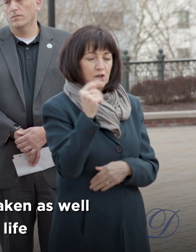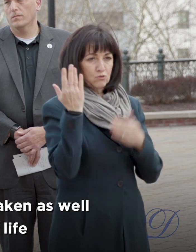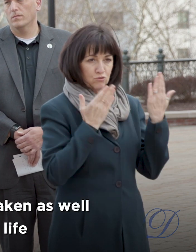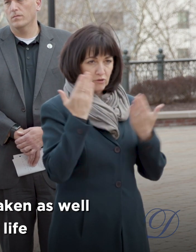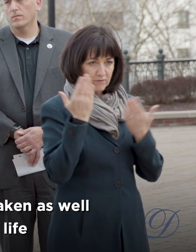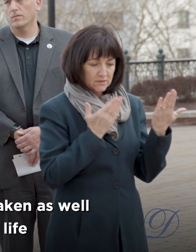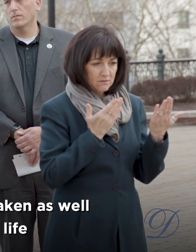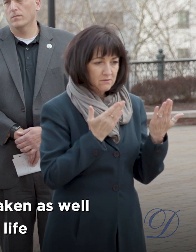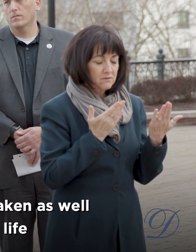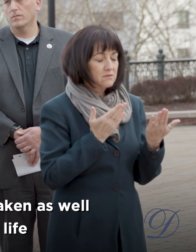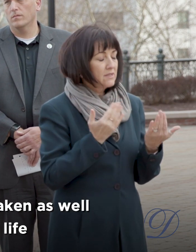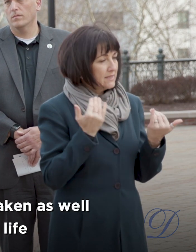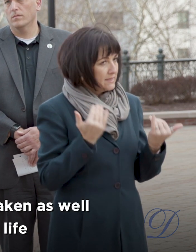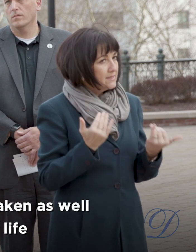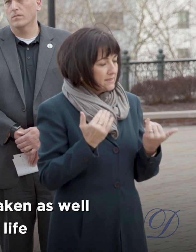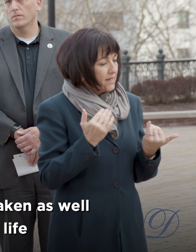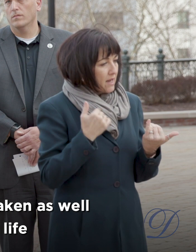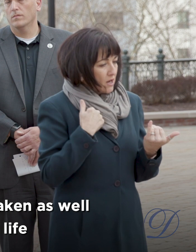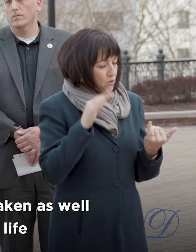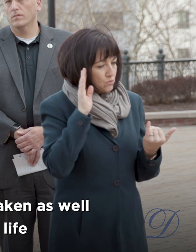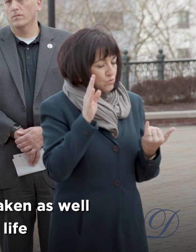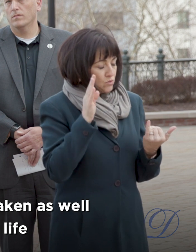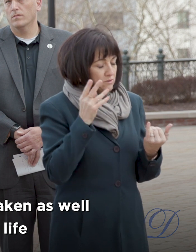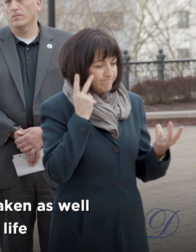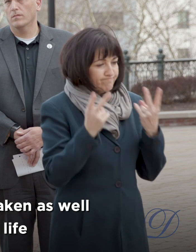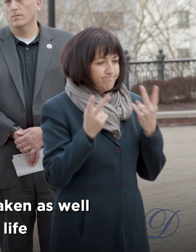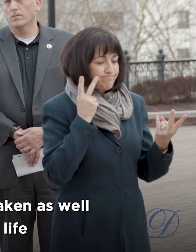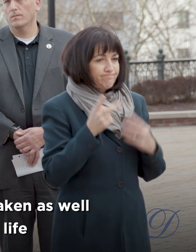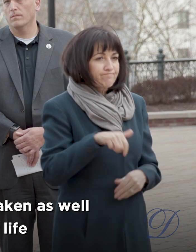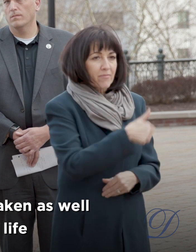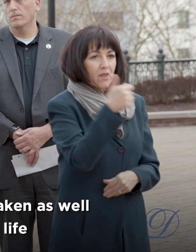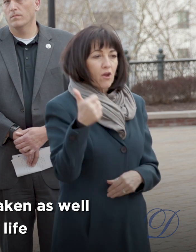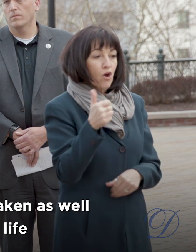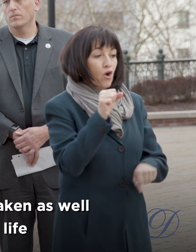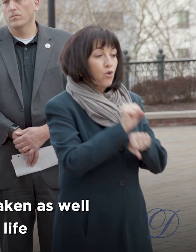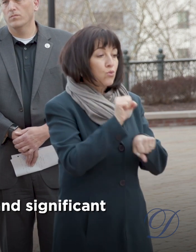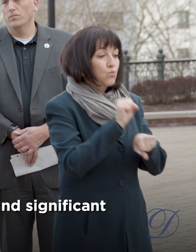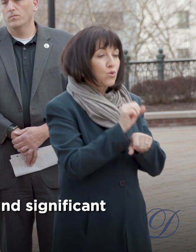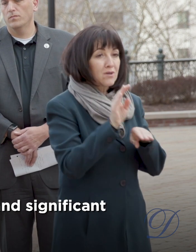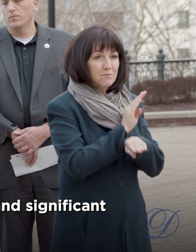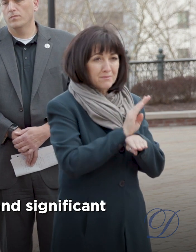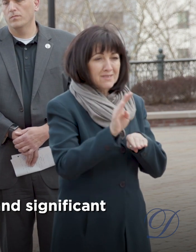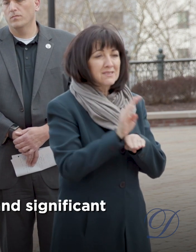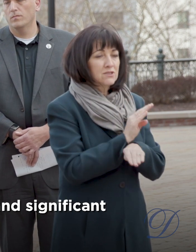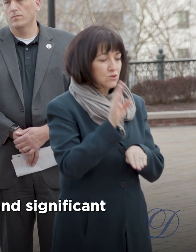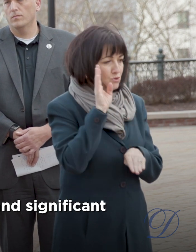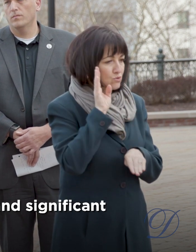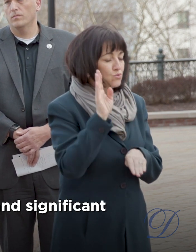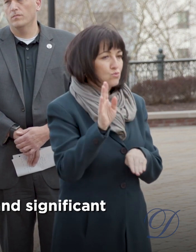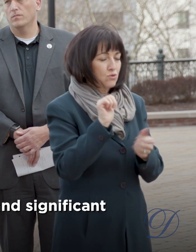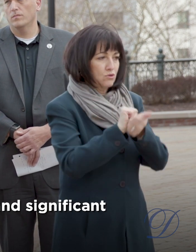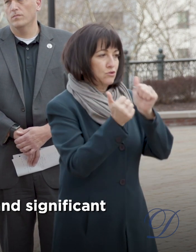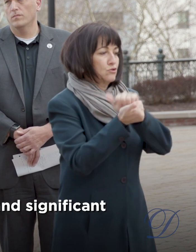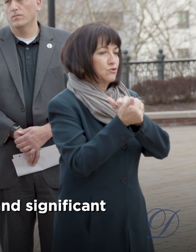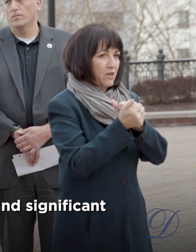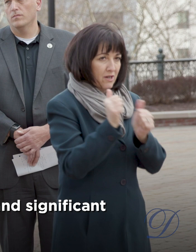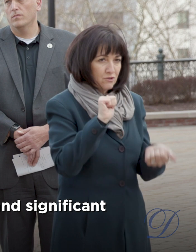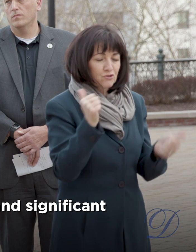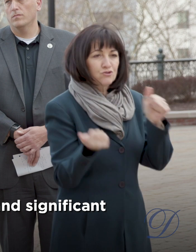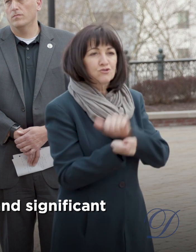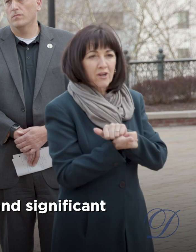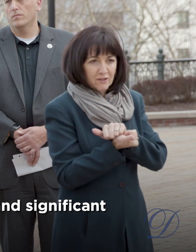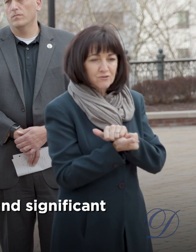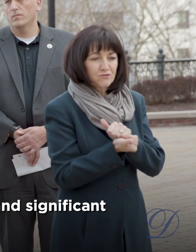industries shaken as well. And our normal way of life will be altered in a very serious